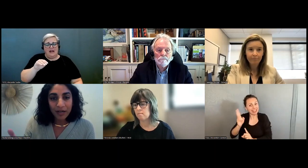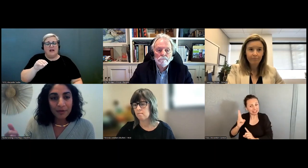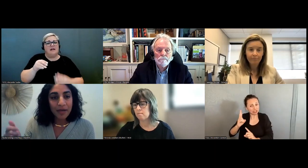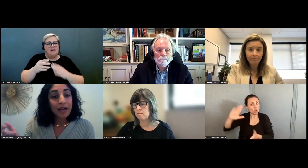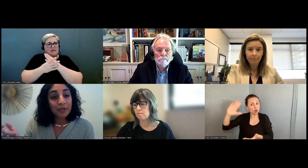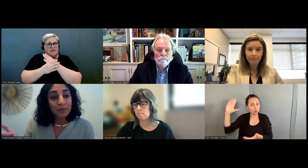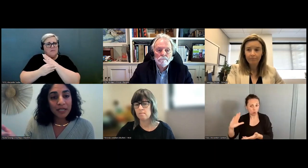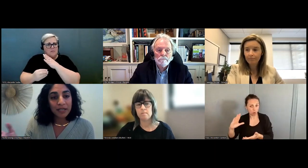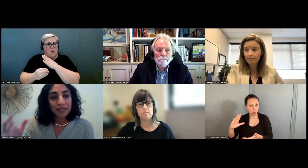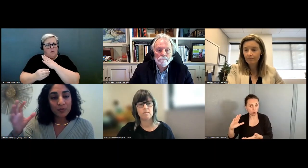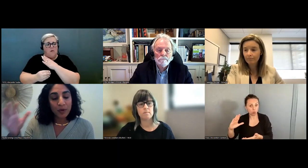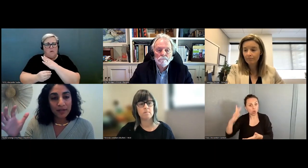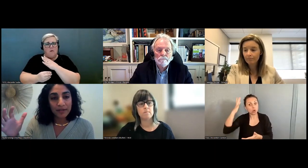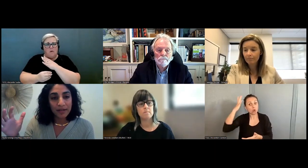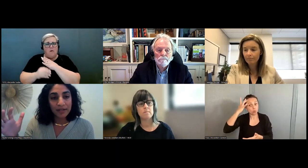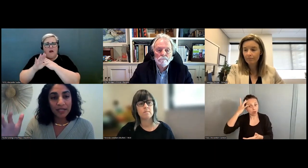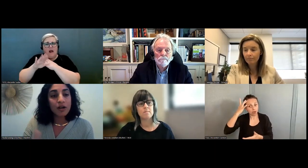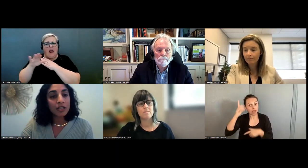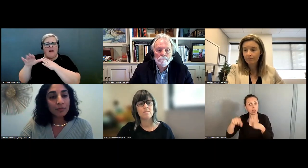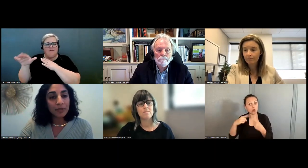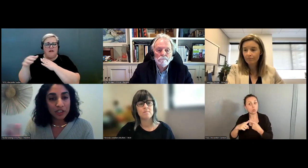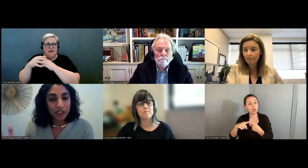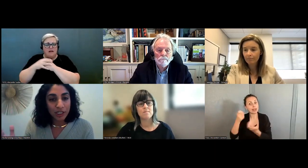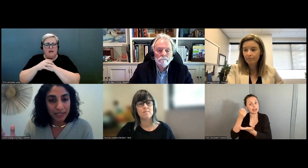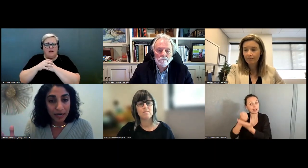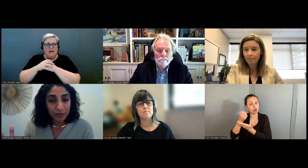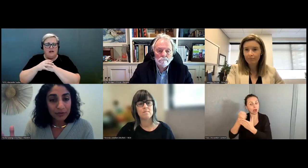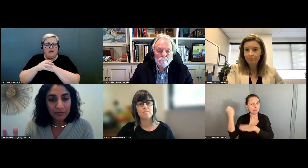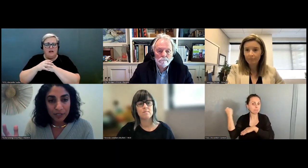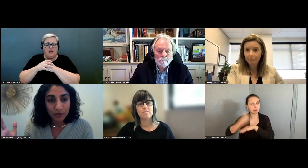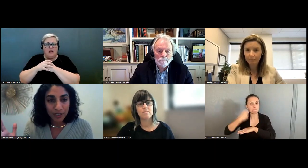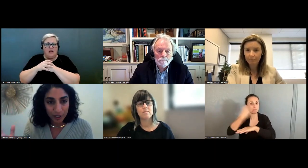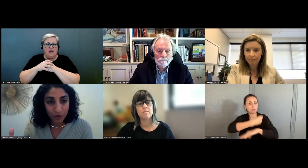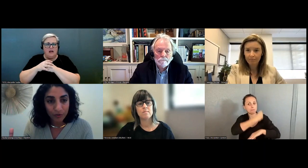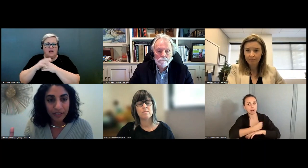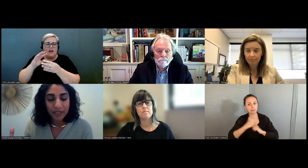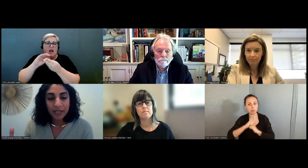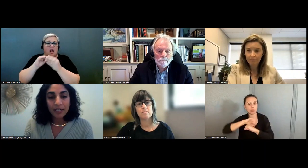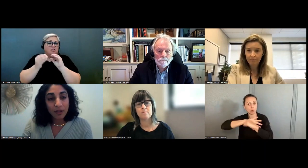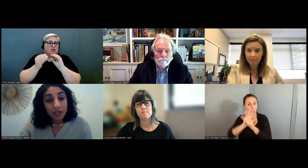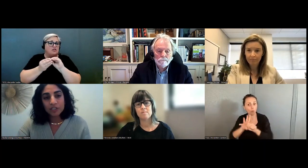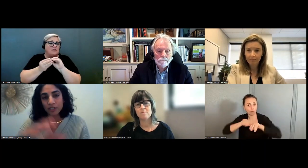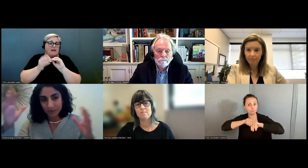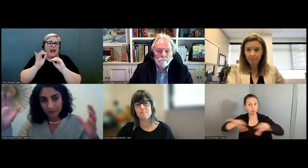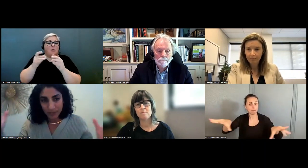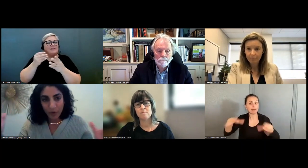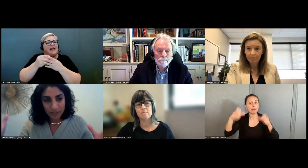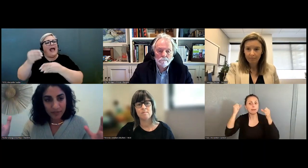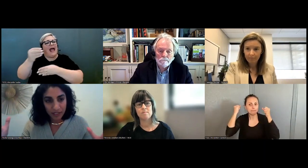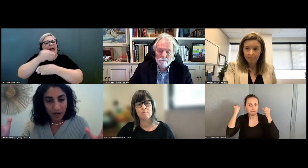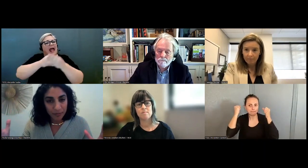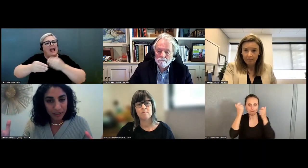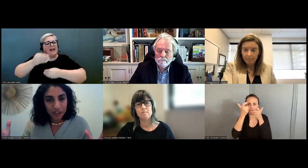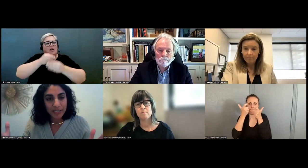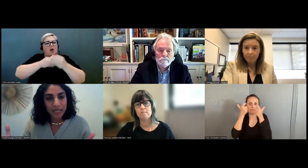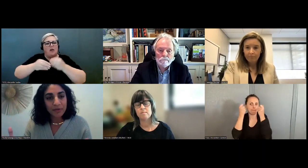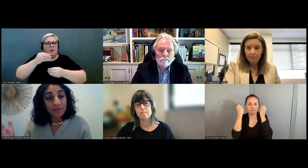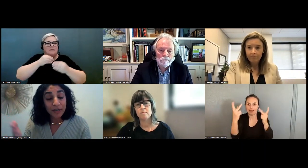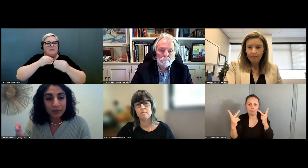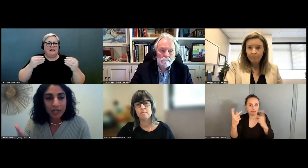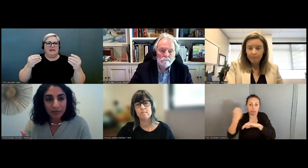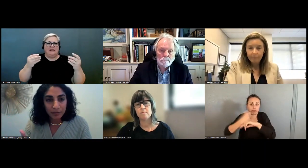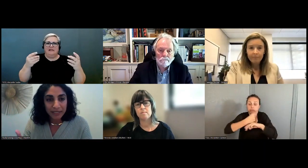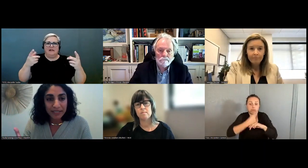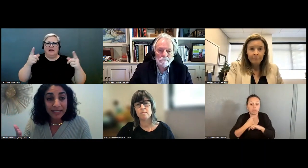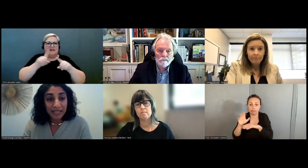low. And that was because when the economy shut down due to COVID, large swaths of the economy had shut down,